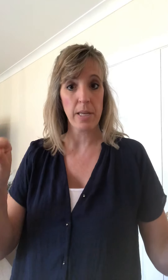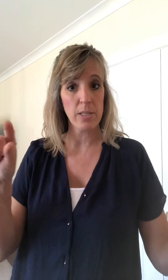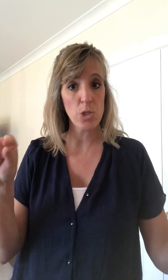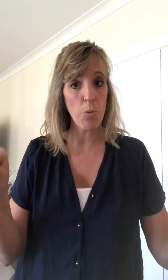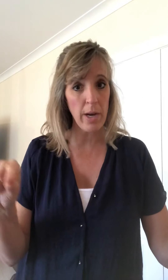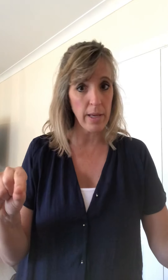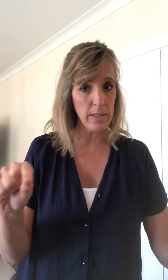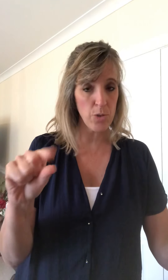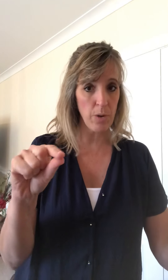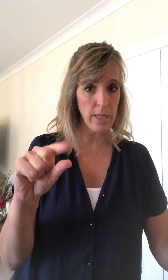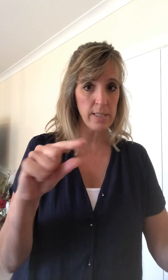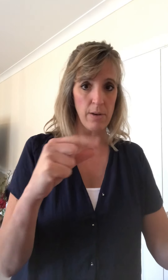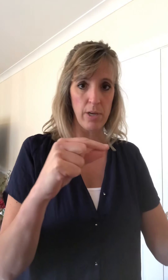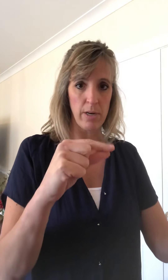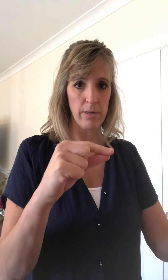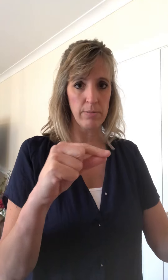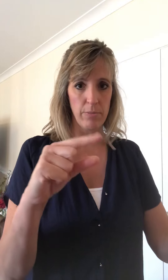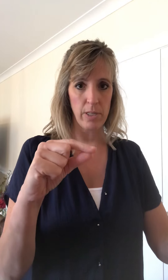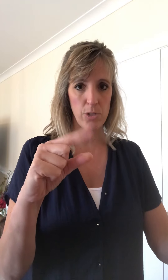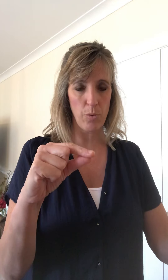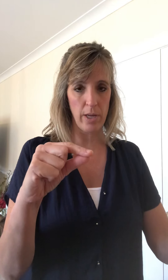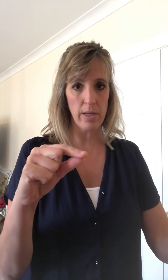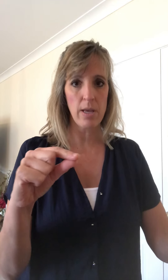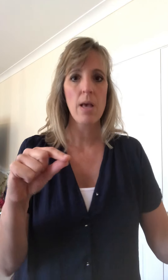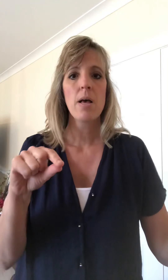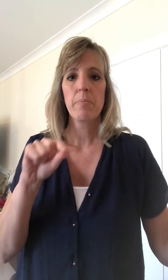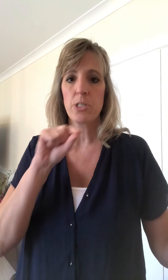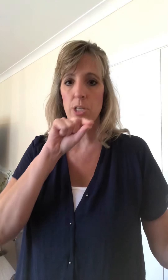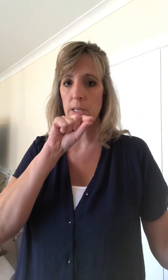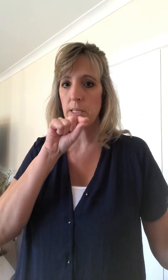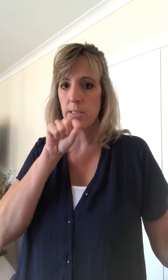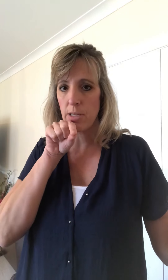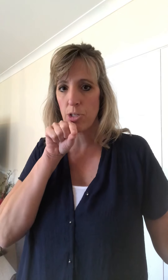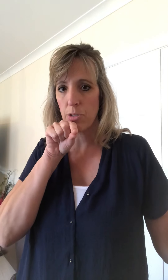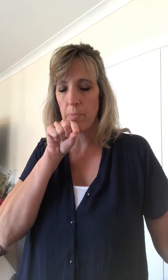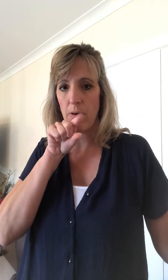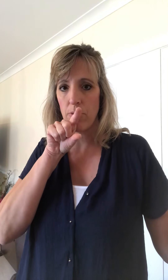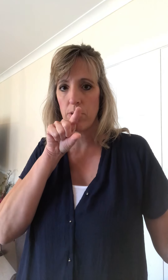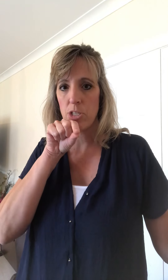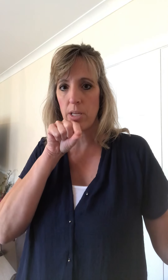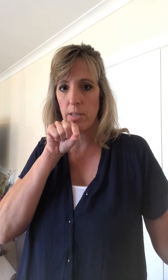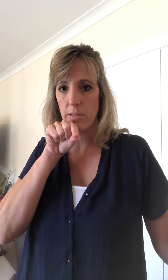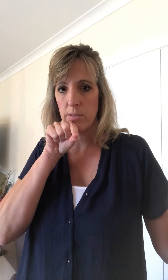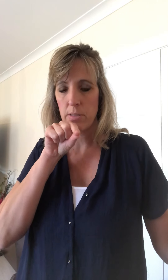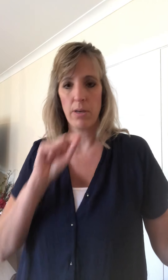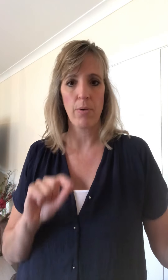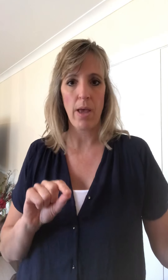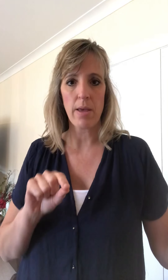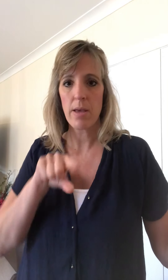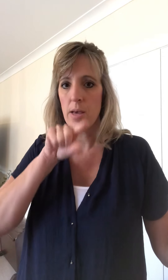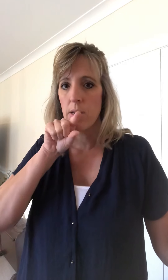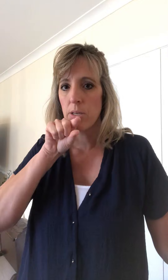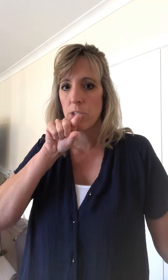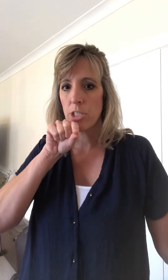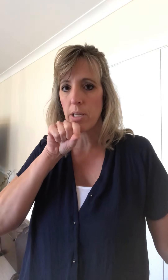as 20. 20 is out here, right? 20. But chicken is at your mouth. Chicken, okay?